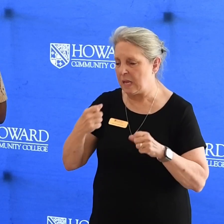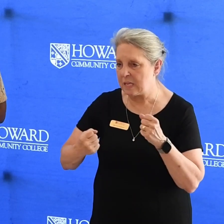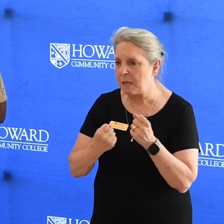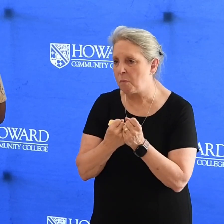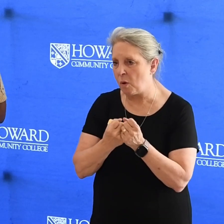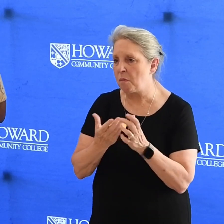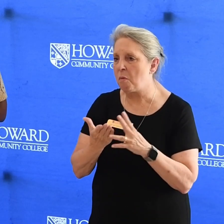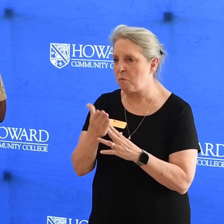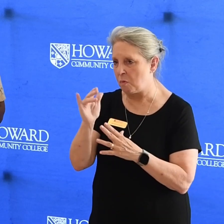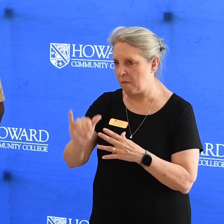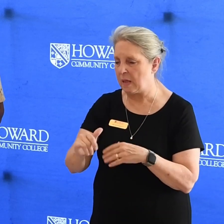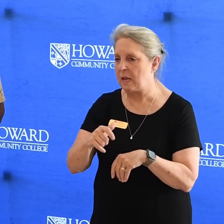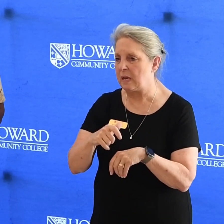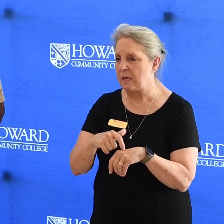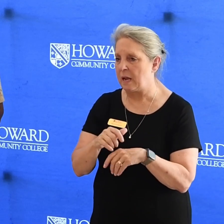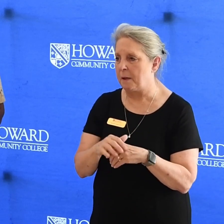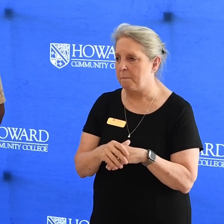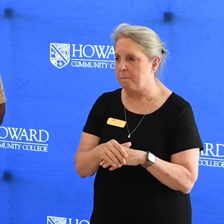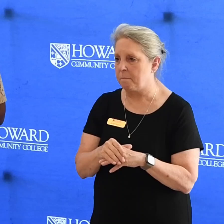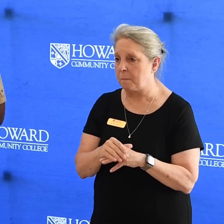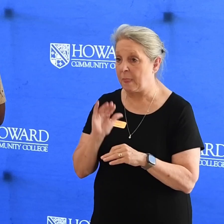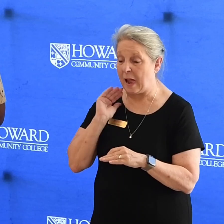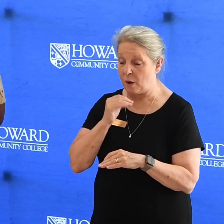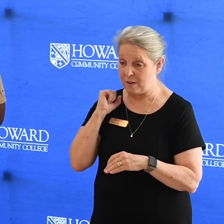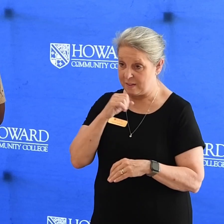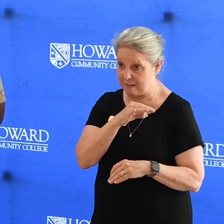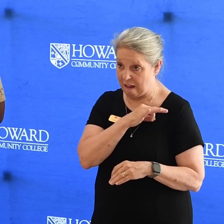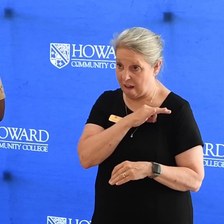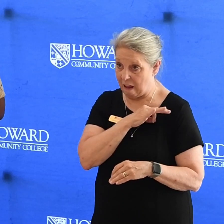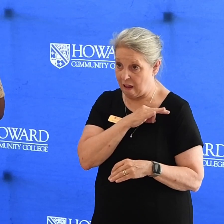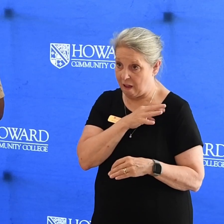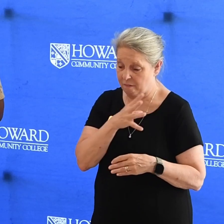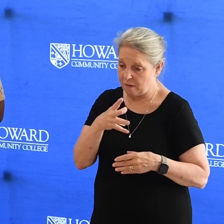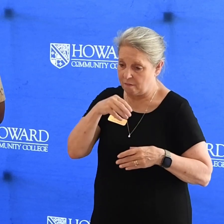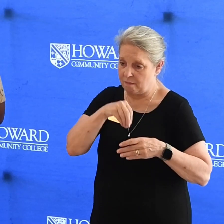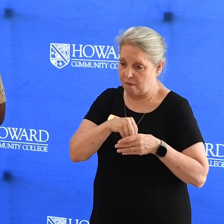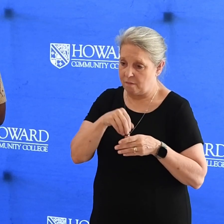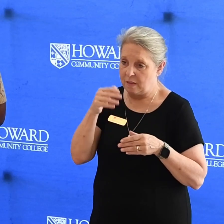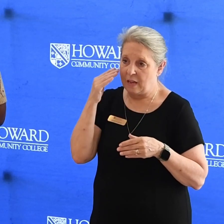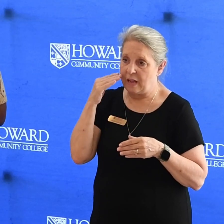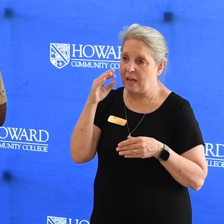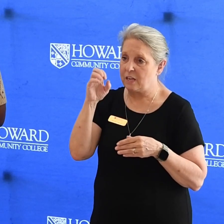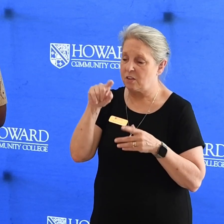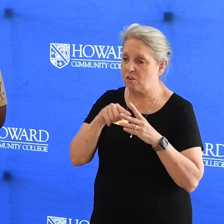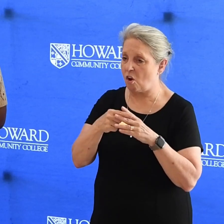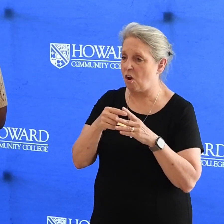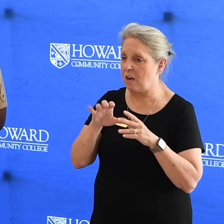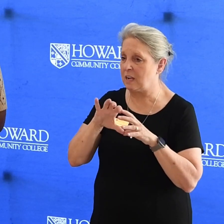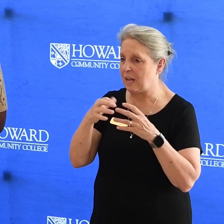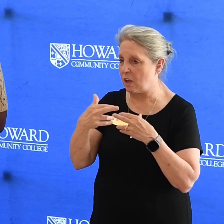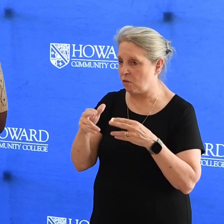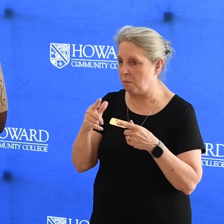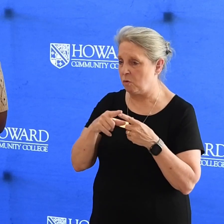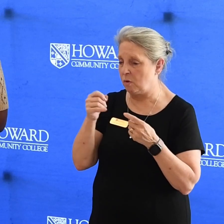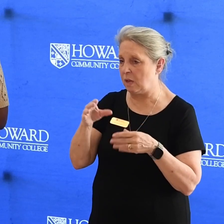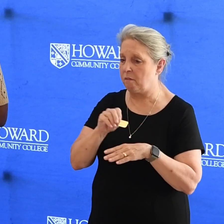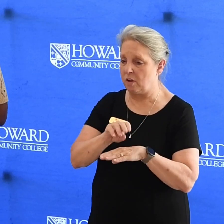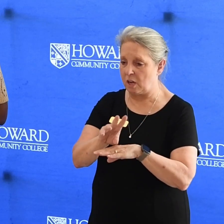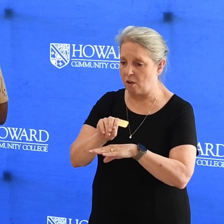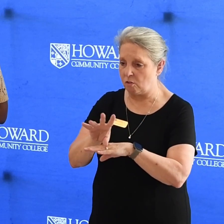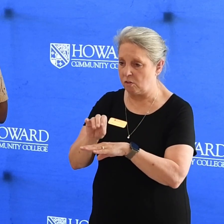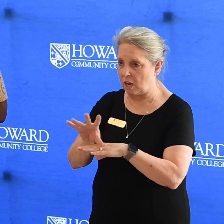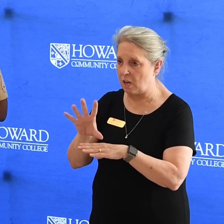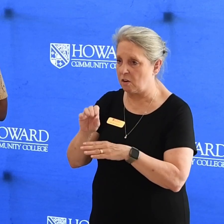them through it. And our staff are embedded in the Head Start classrooms to provide consultation